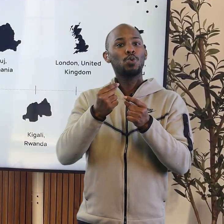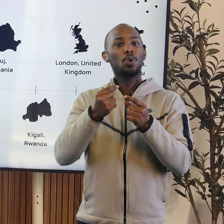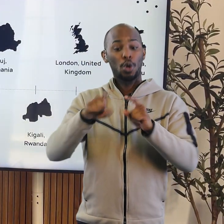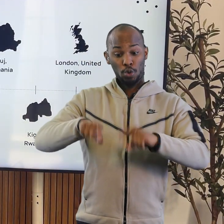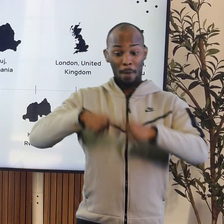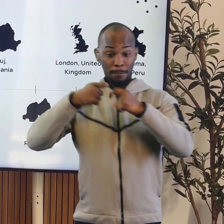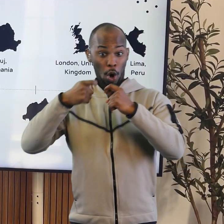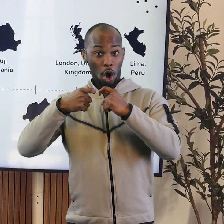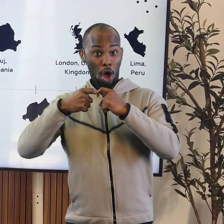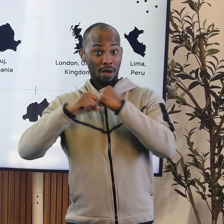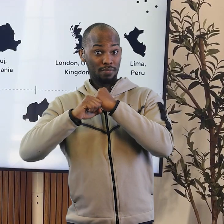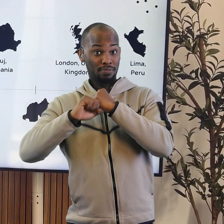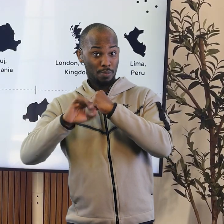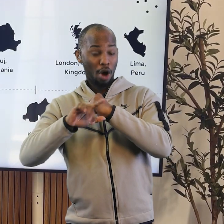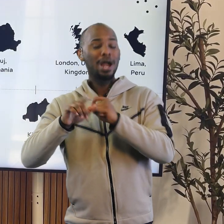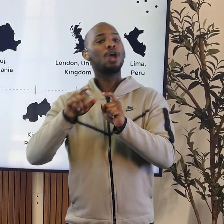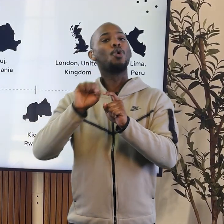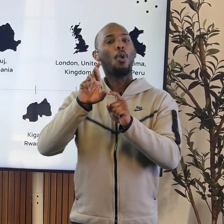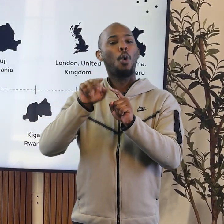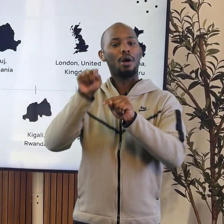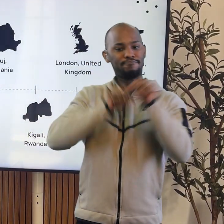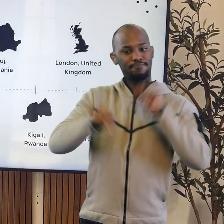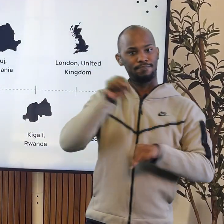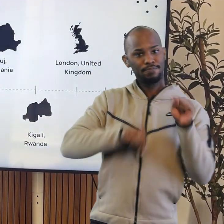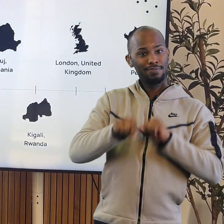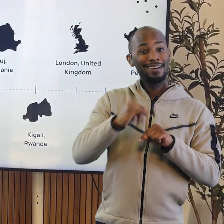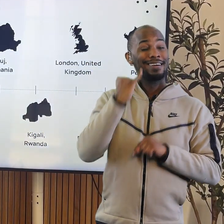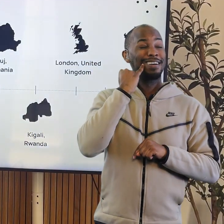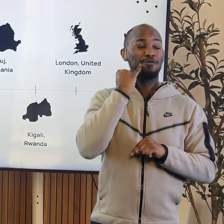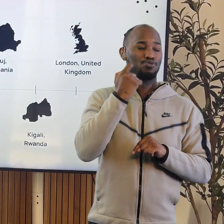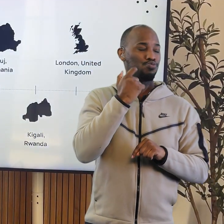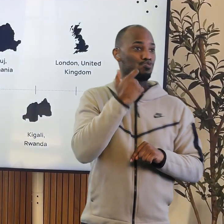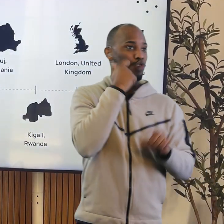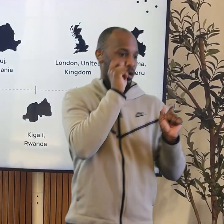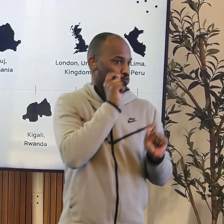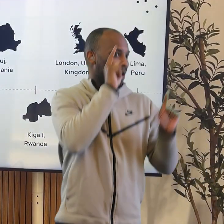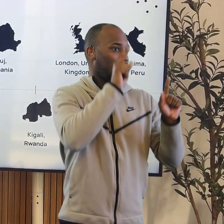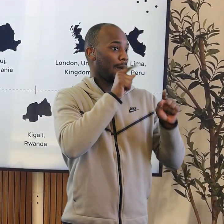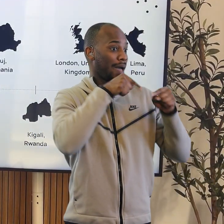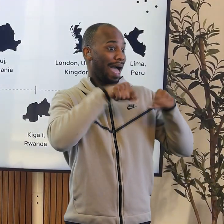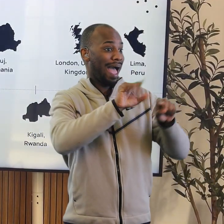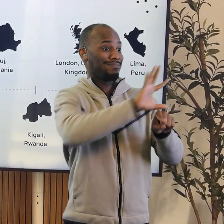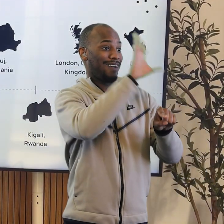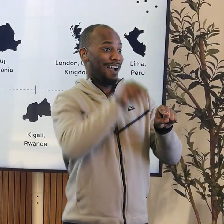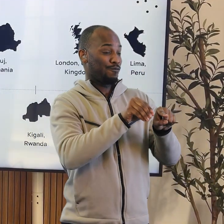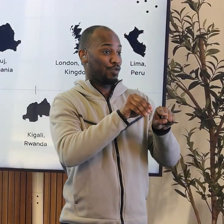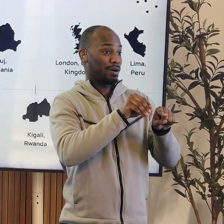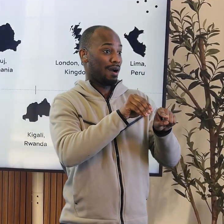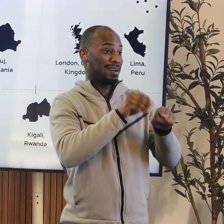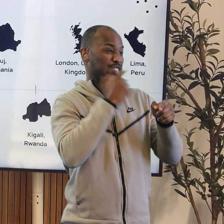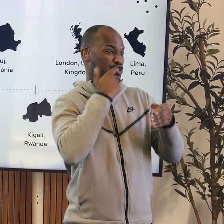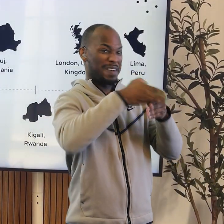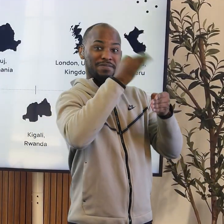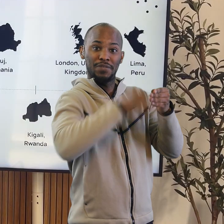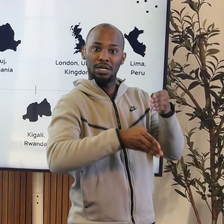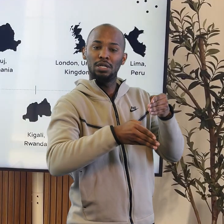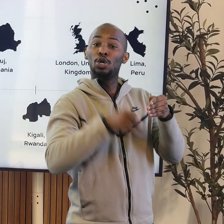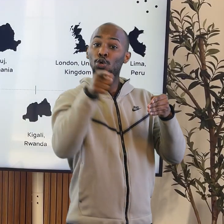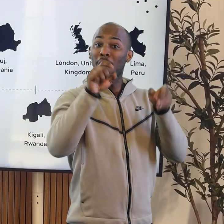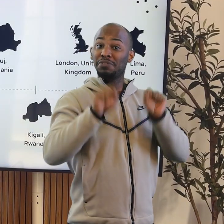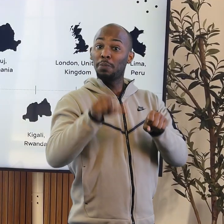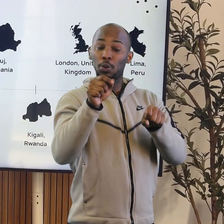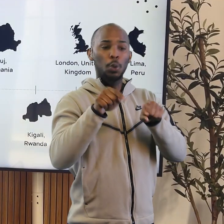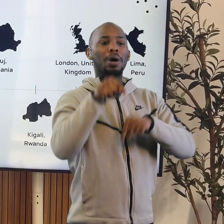pause or rewind the broadcast. So if you're just waking up as the Africa portion is finishing and you really wanted to see that, you'll